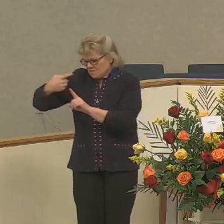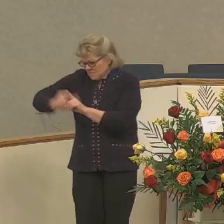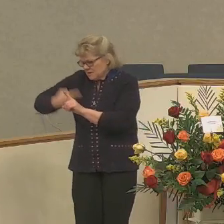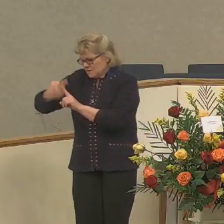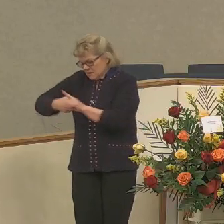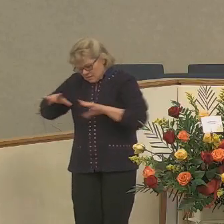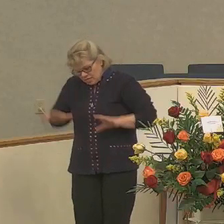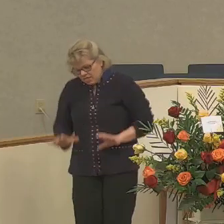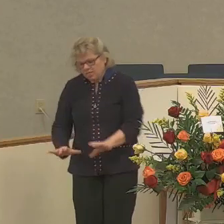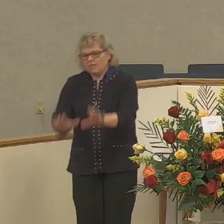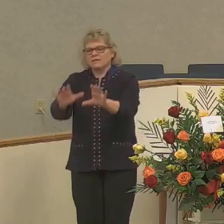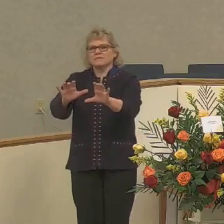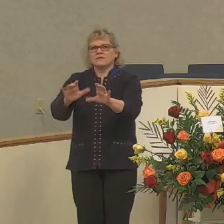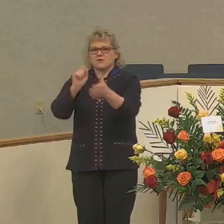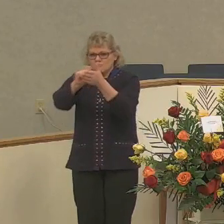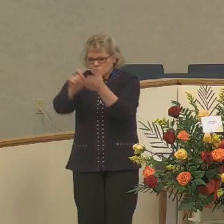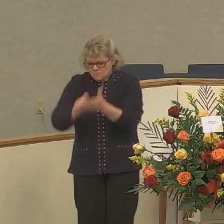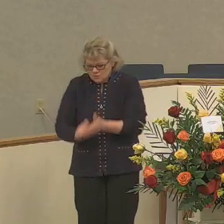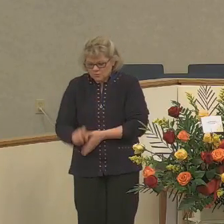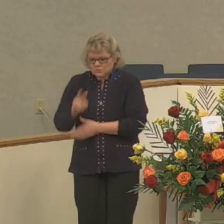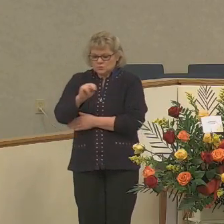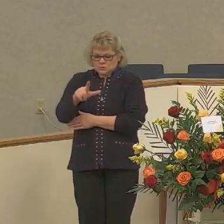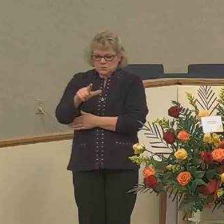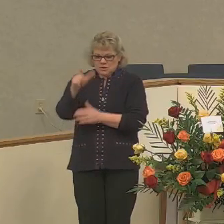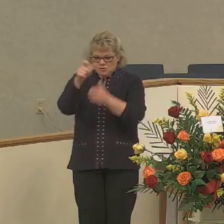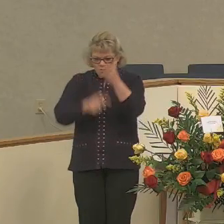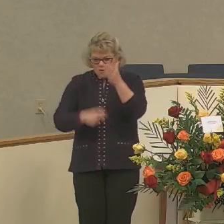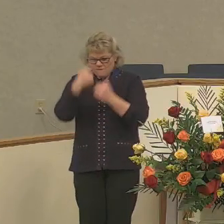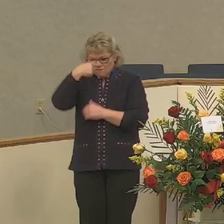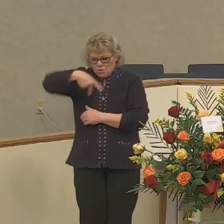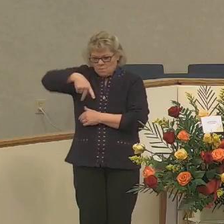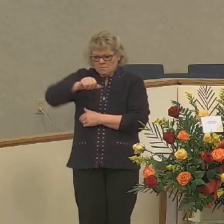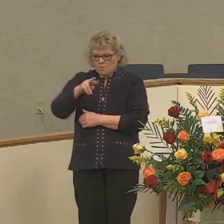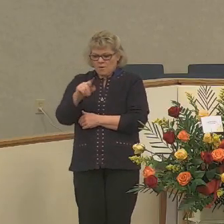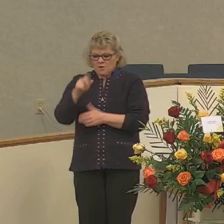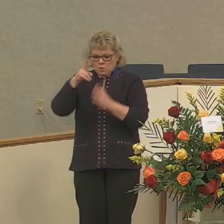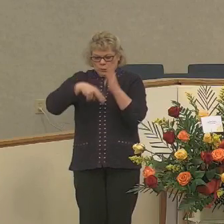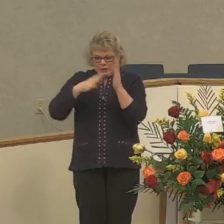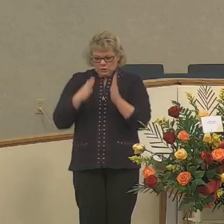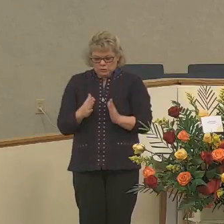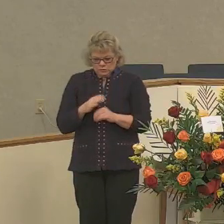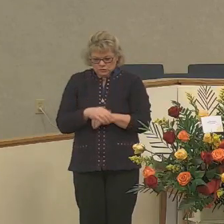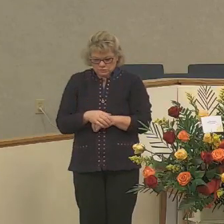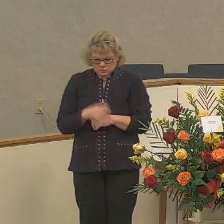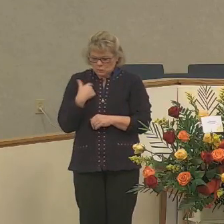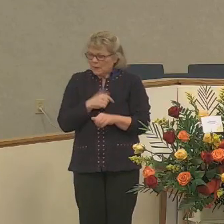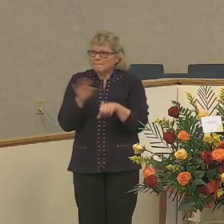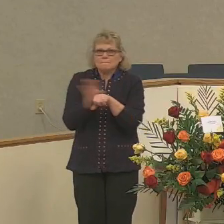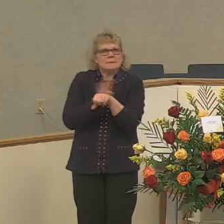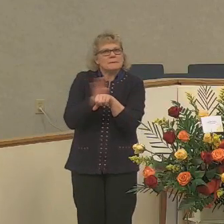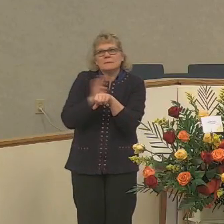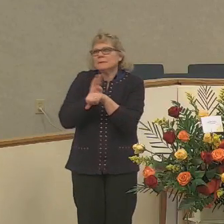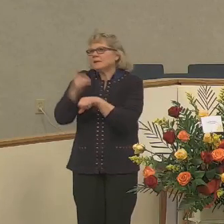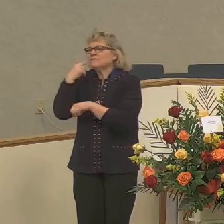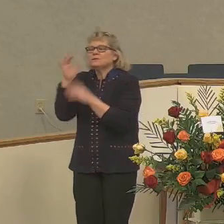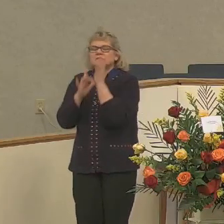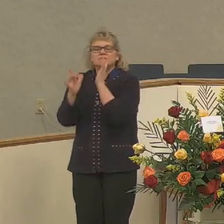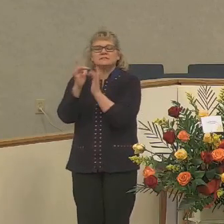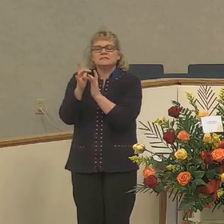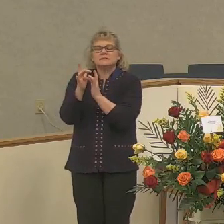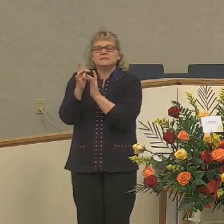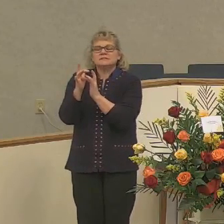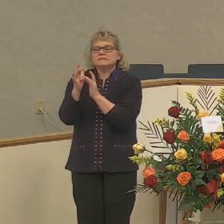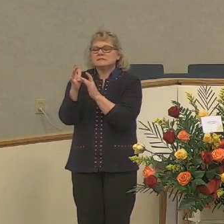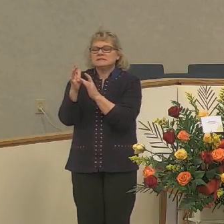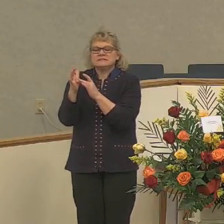this. I wrote a newsletter article for the Parma readers. We keep busy for Jesus. In spite of